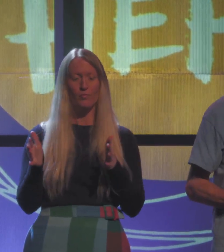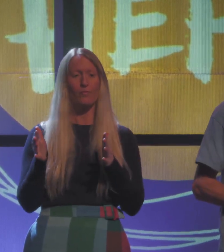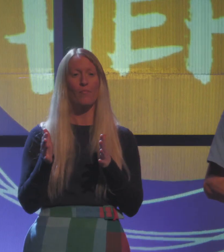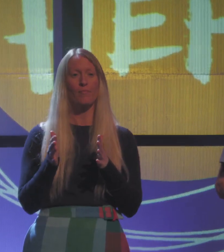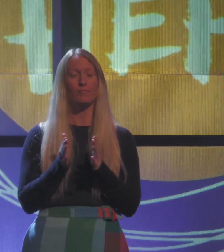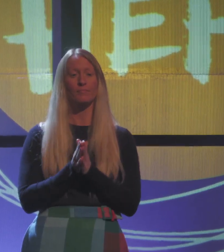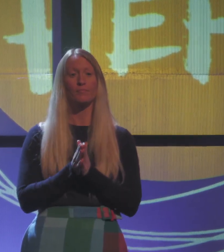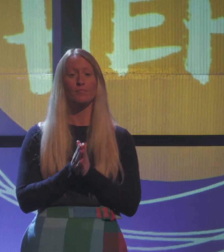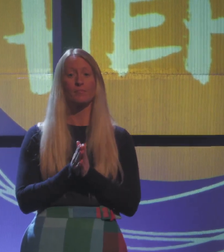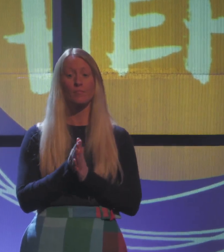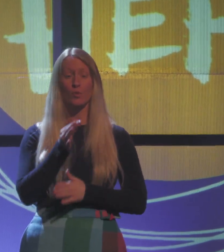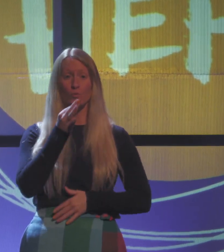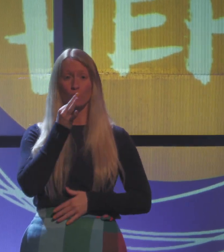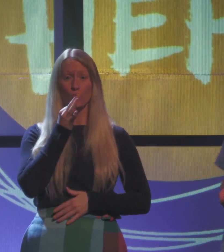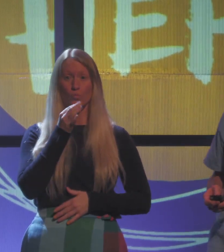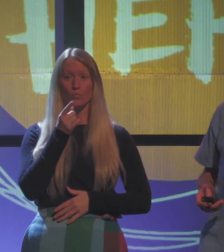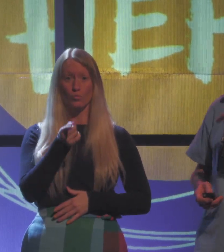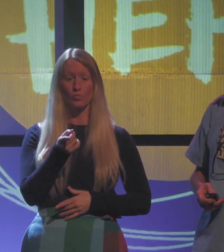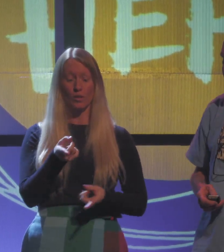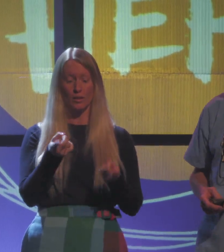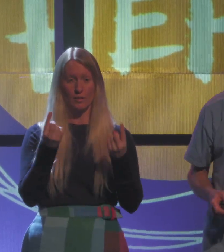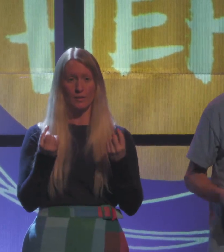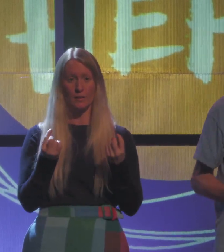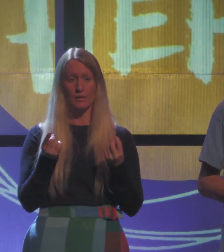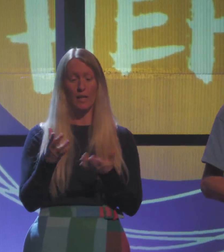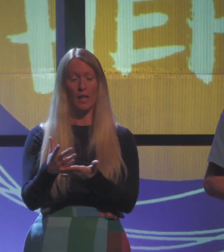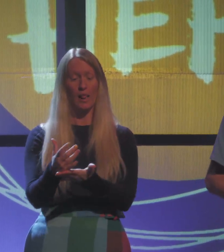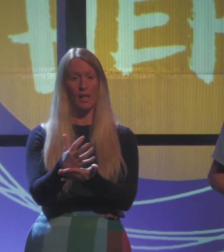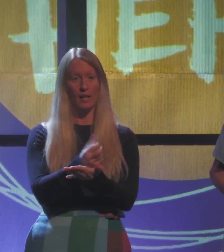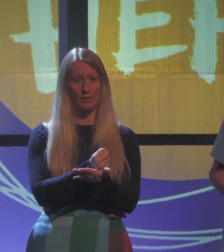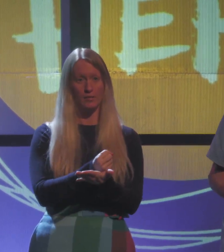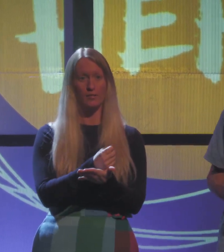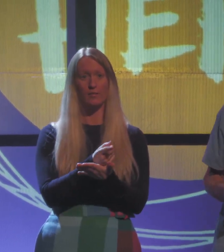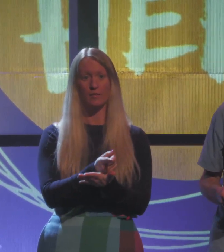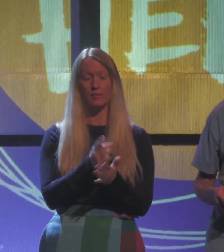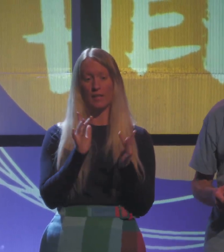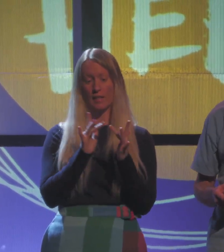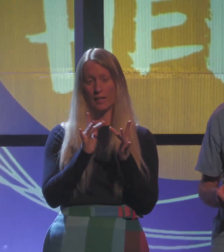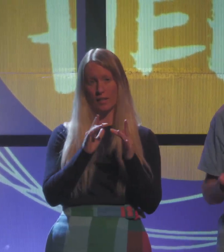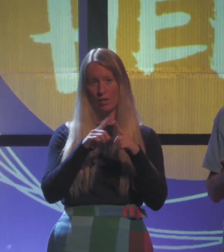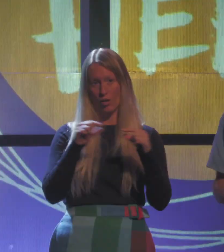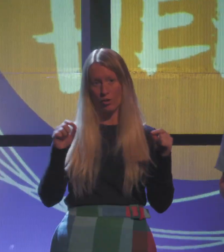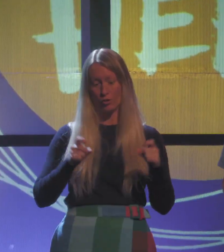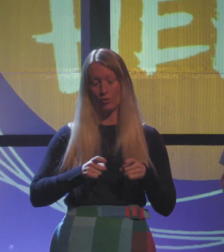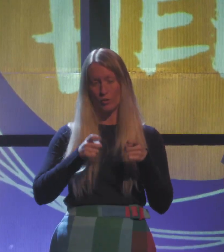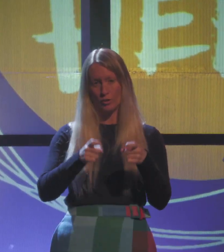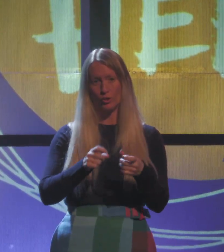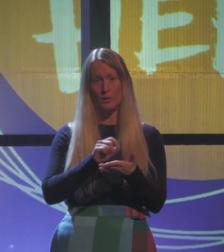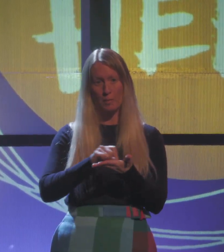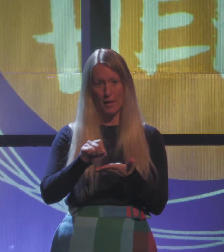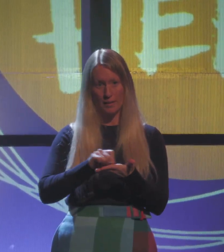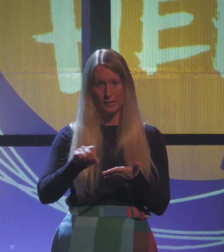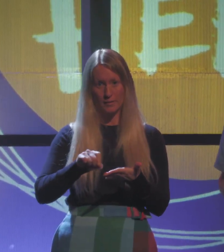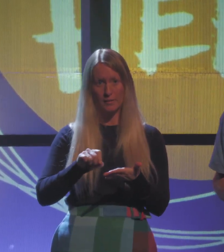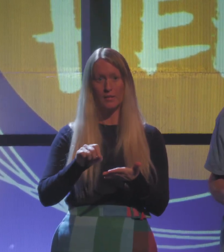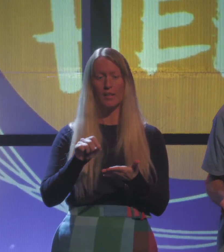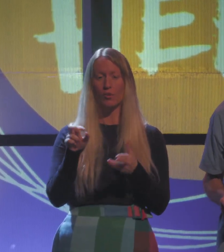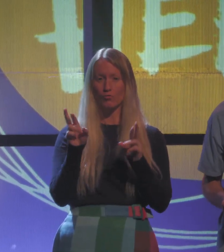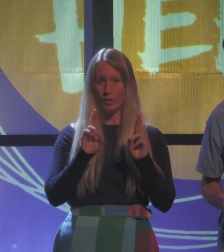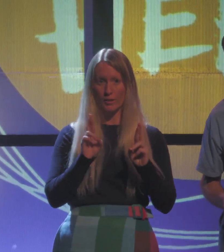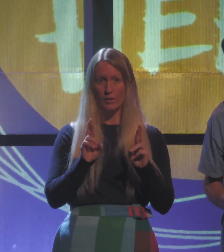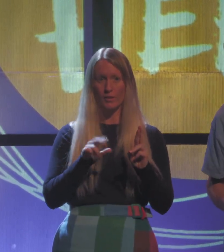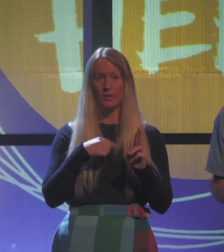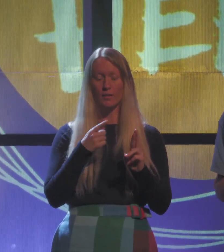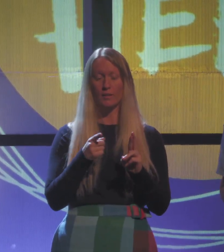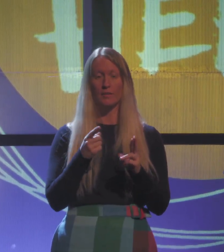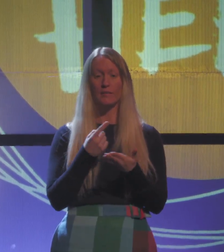So in just a minute, I will call the room hosts around to collect Connect cards and donations and pens. While you're getting that ready, let's talk about Easter and